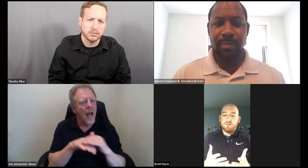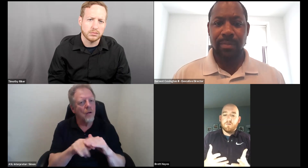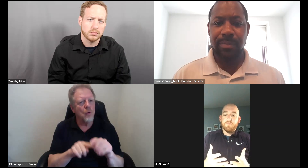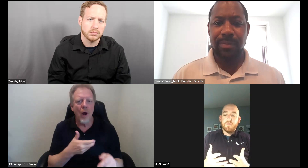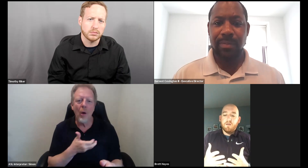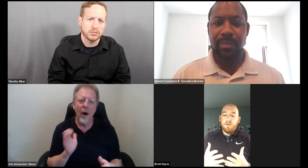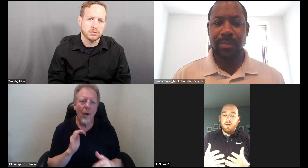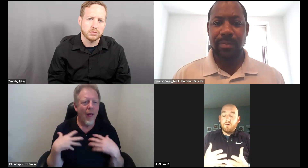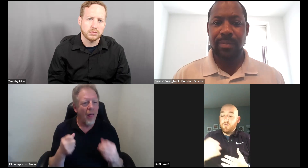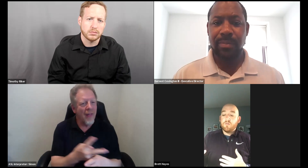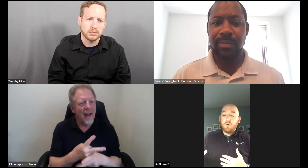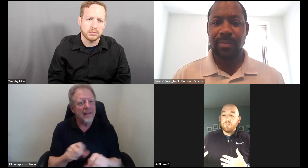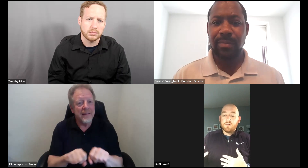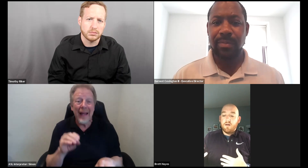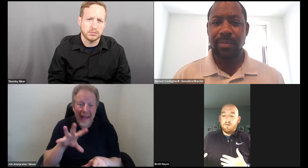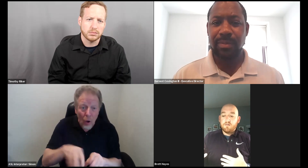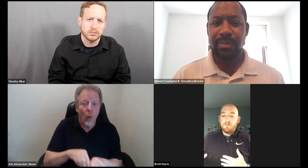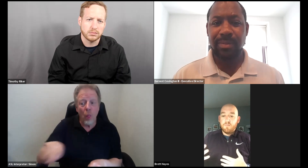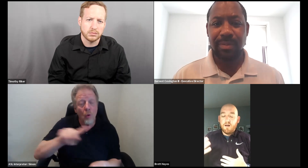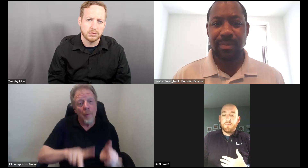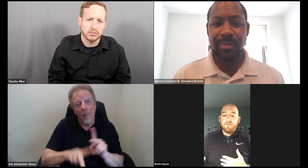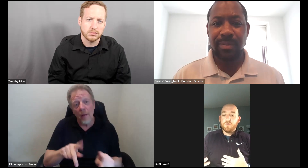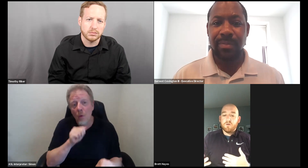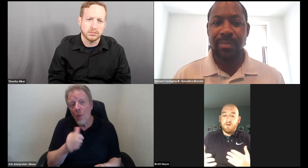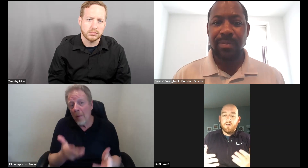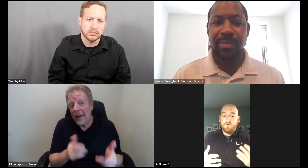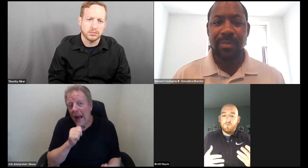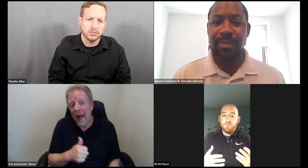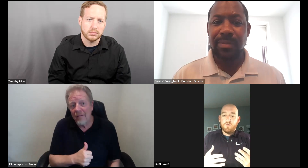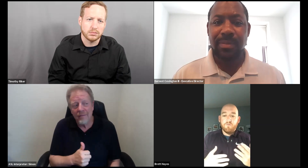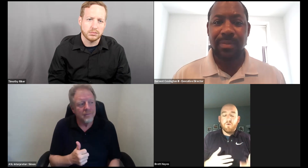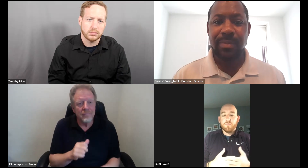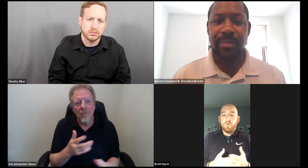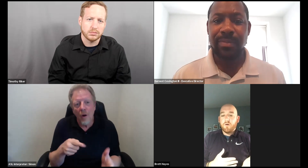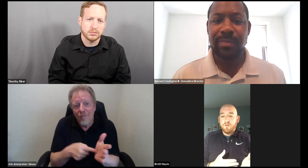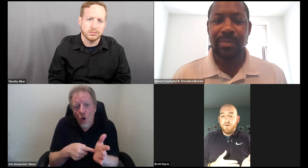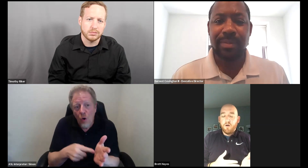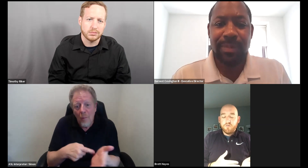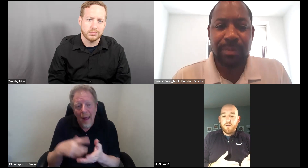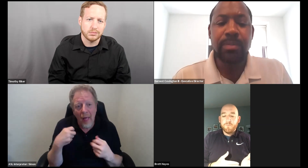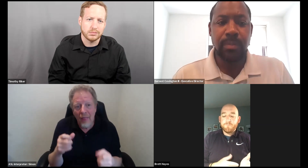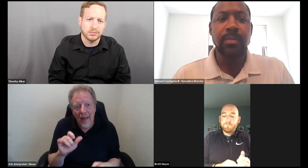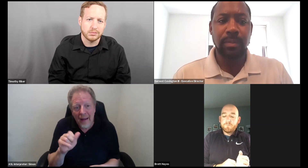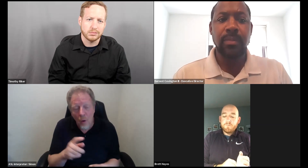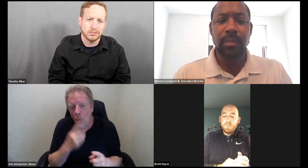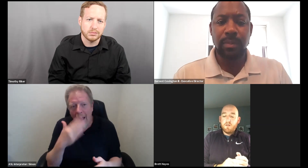healthcare system, including those that may not be fortunate enough to afford their own